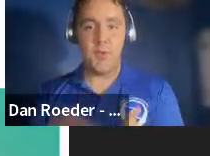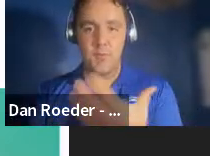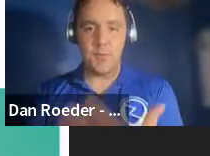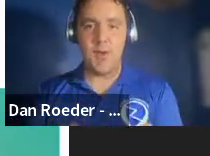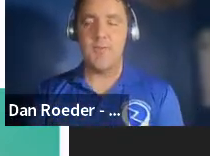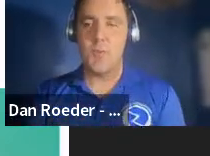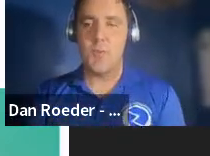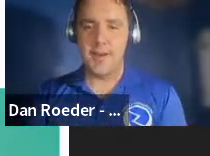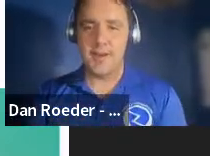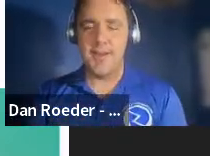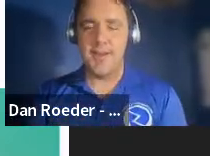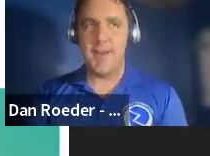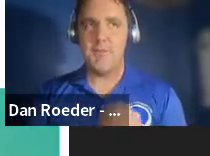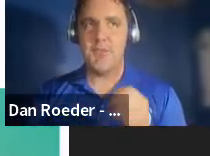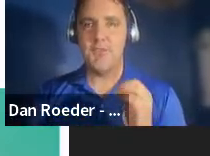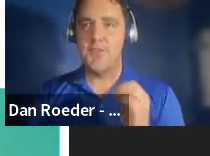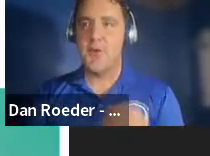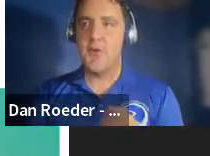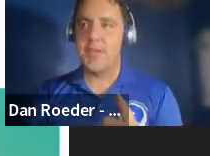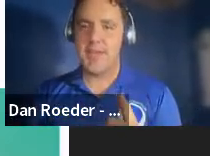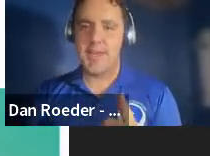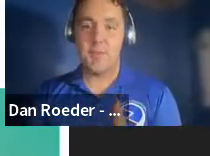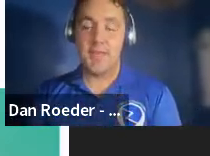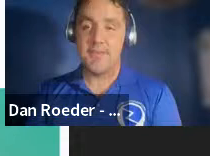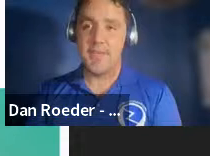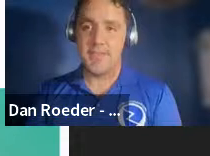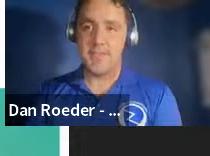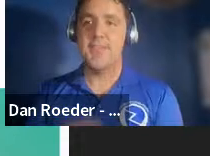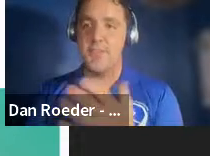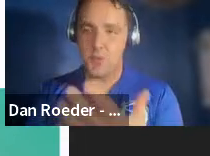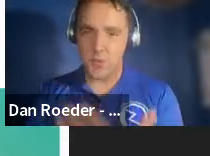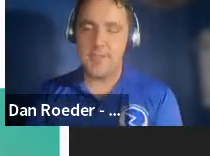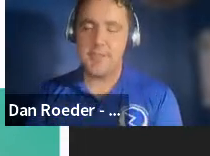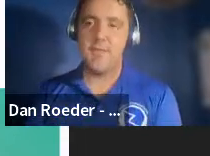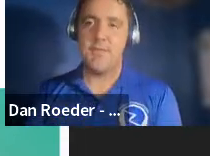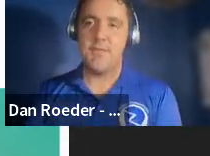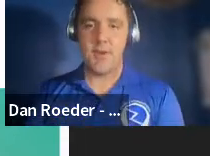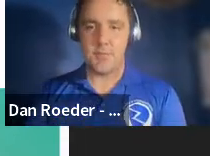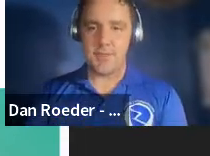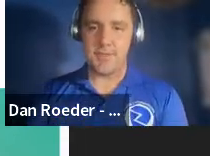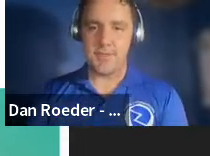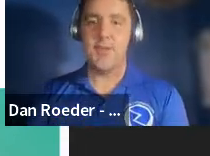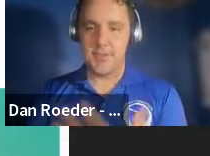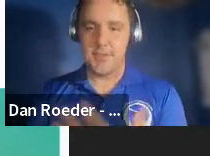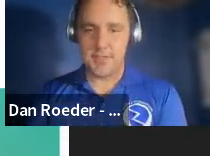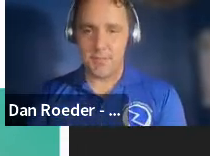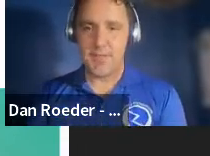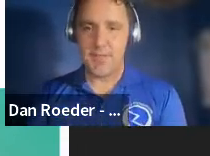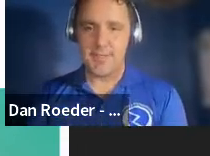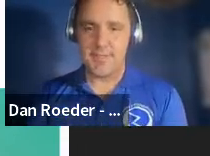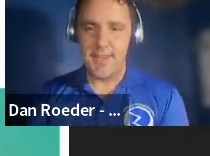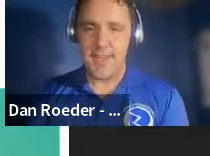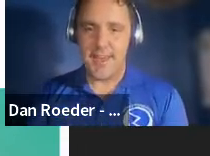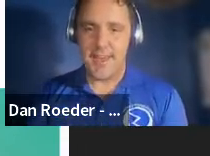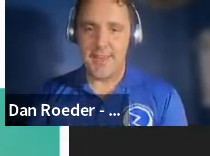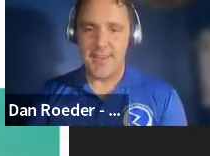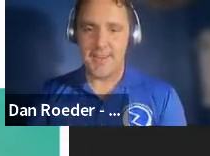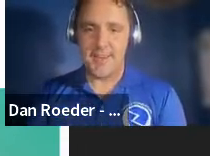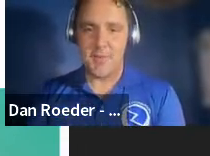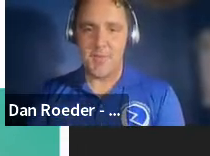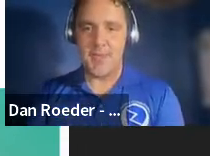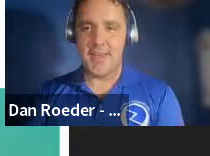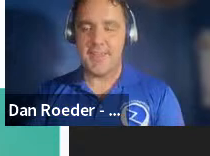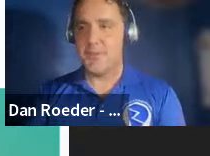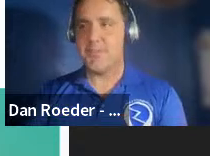the part of where, just knowing that the baseline is you're in a safe environment, you're in a safe place,